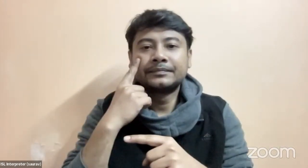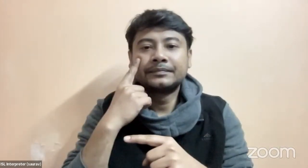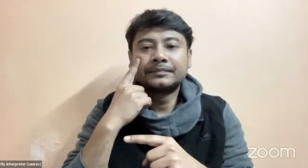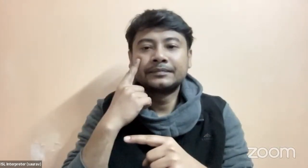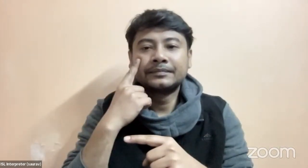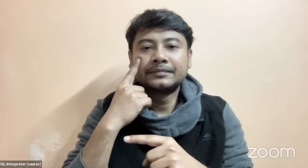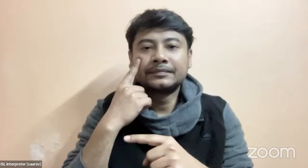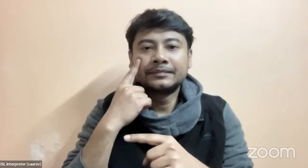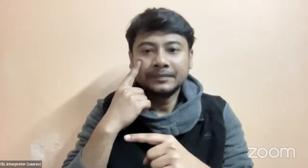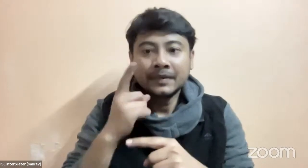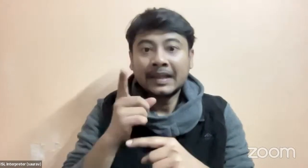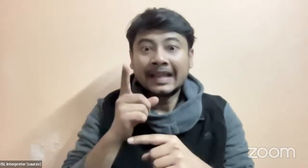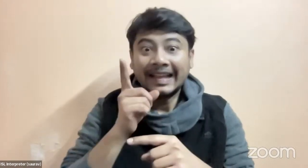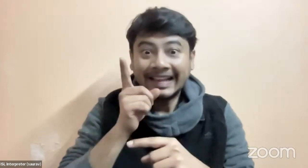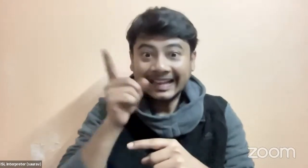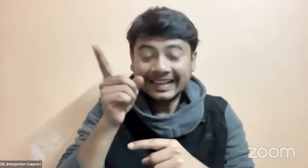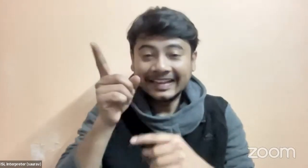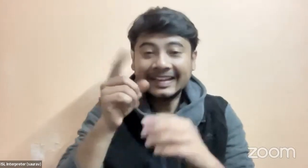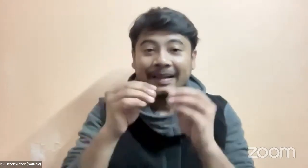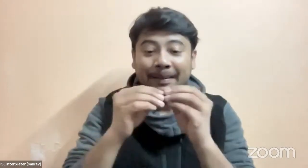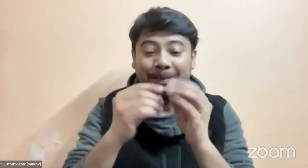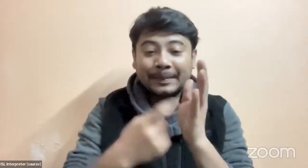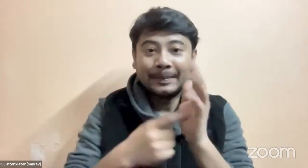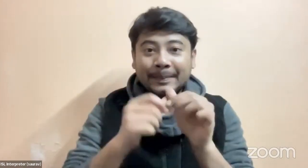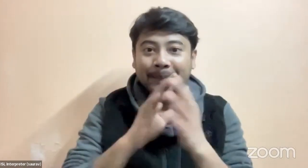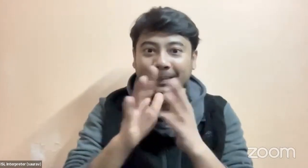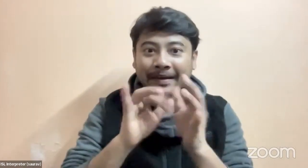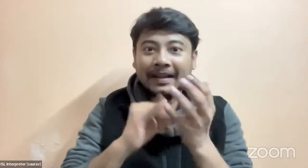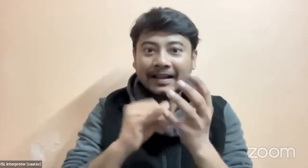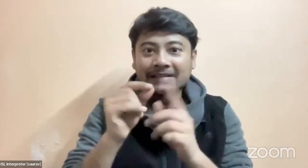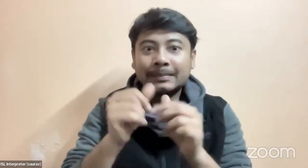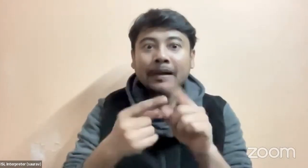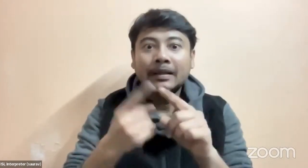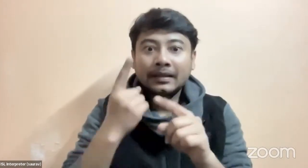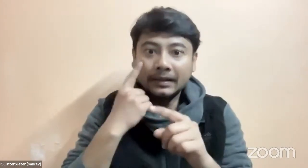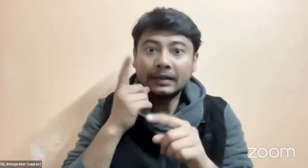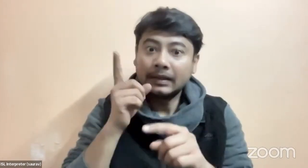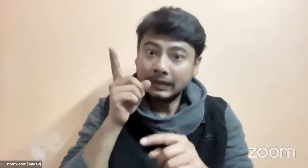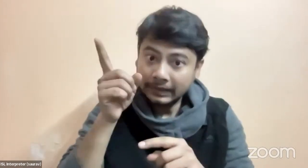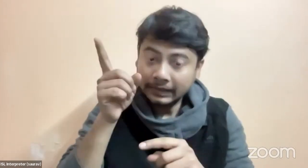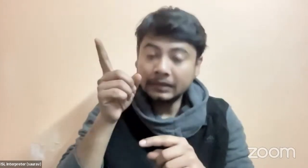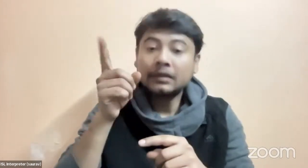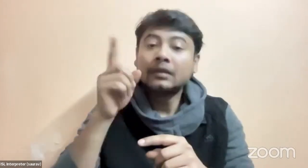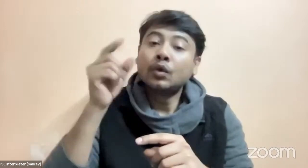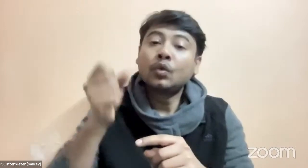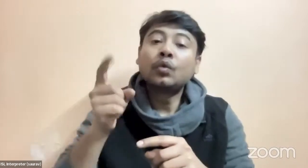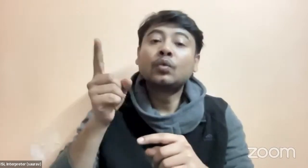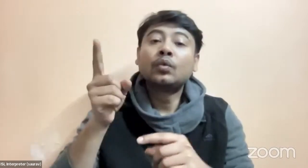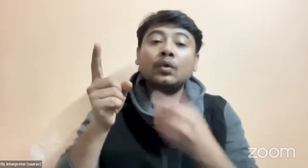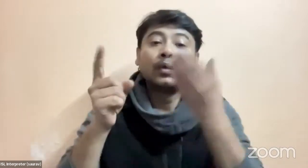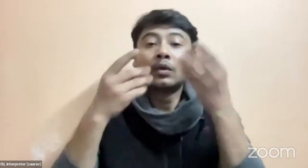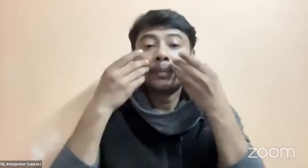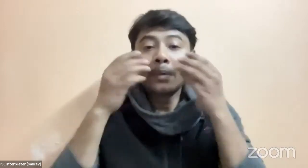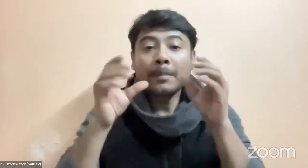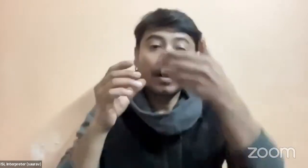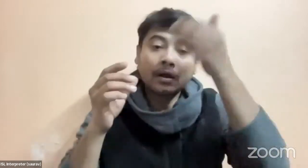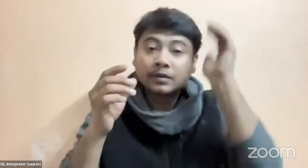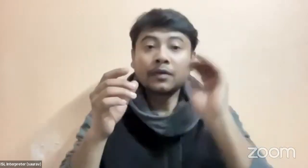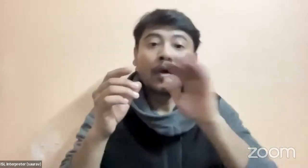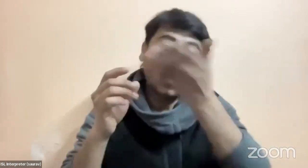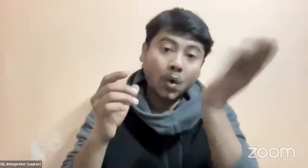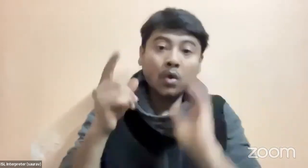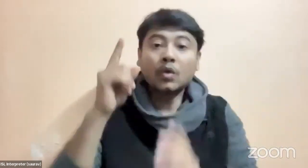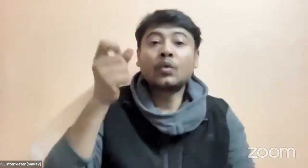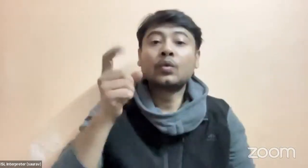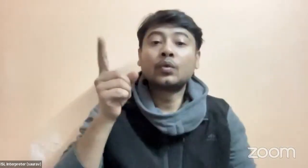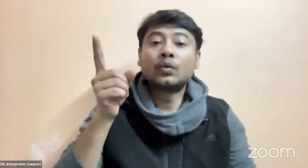Please write. Brahaspati incarnates as Sarvabhauma Bhattacharya. Then Lord Chaitanya says, oh, Narad